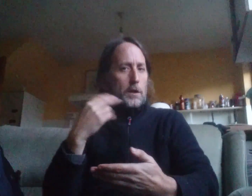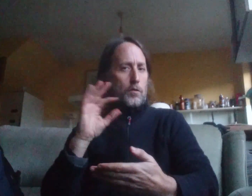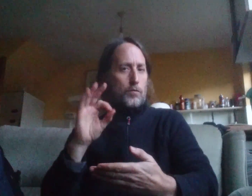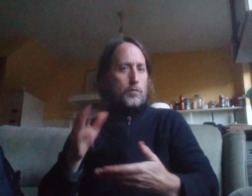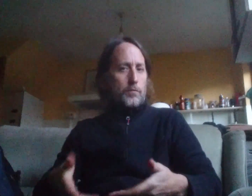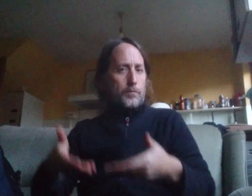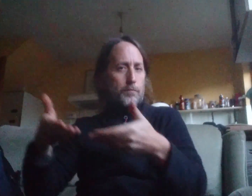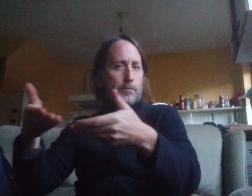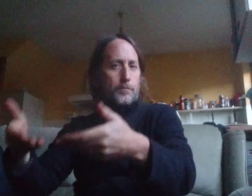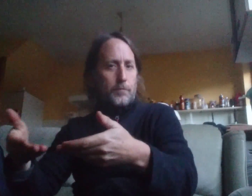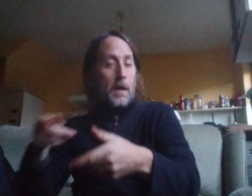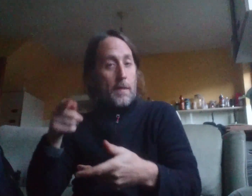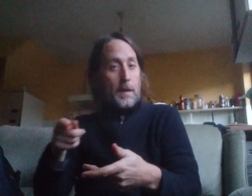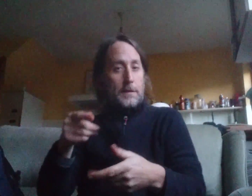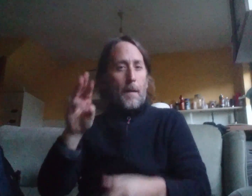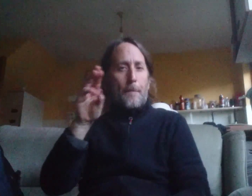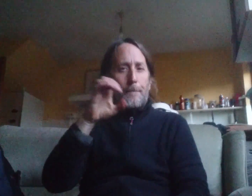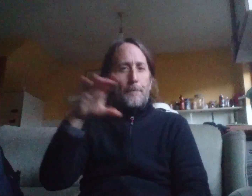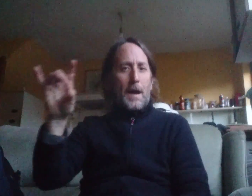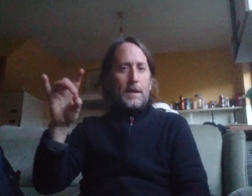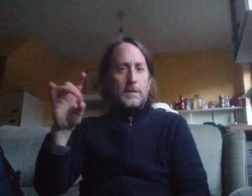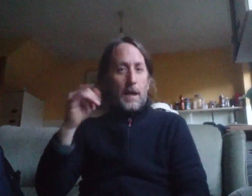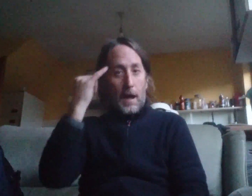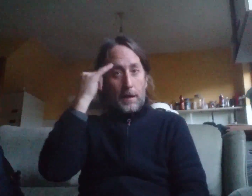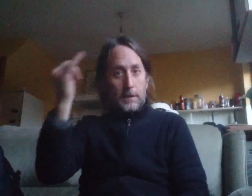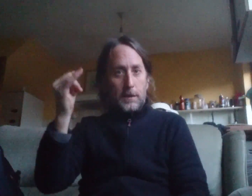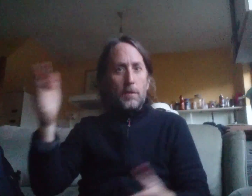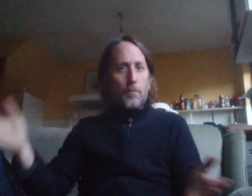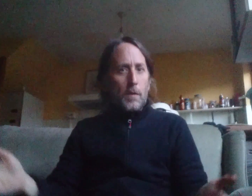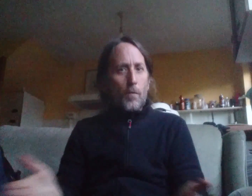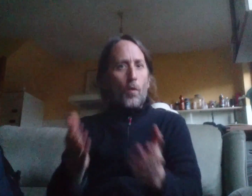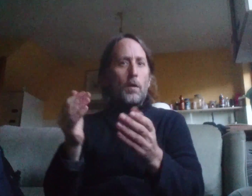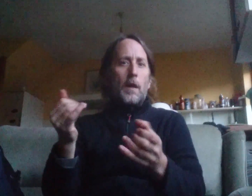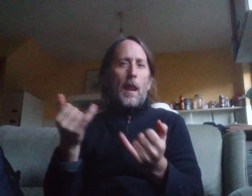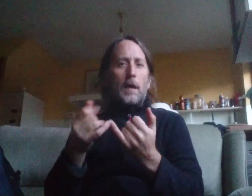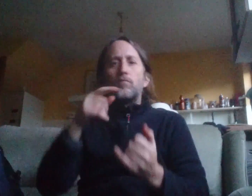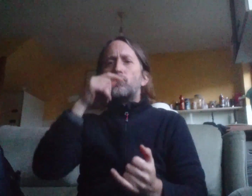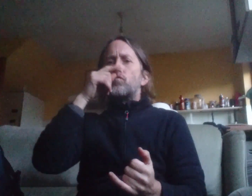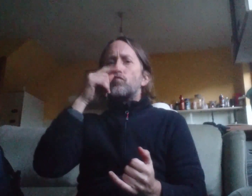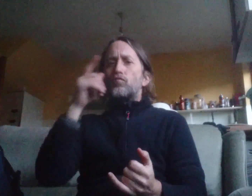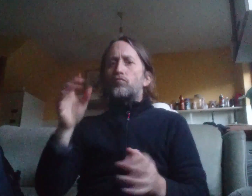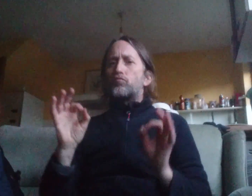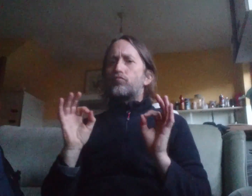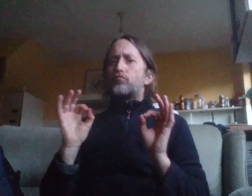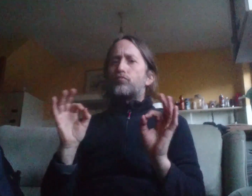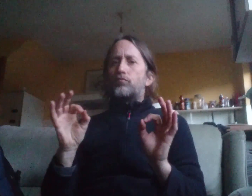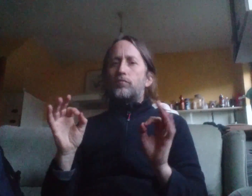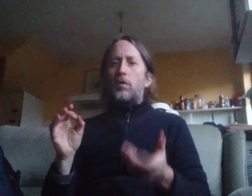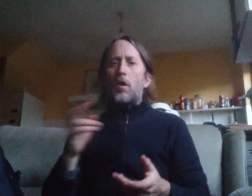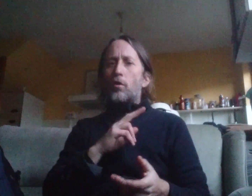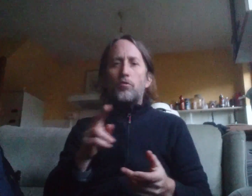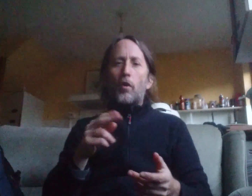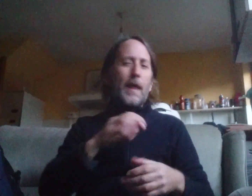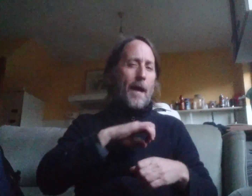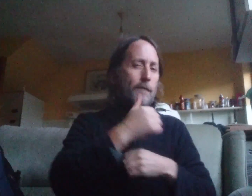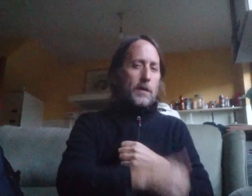These packaging ideas promoted the electric knife as a dignified object removed from the mundane world of the kitchen counter.